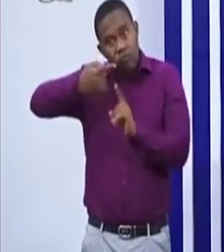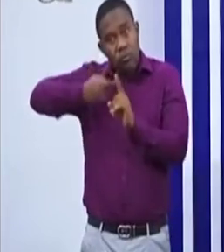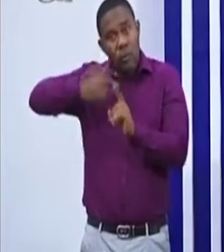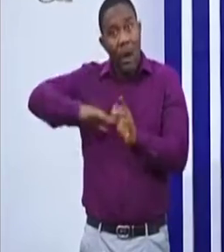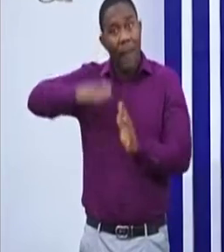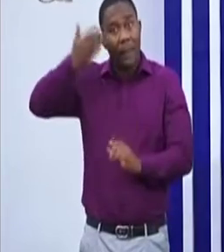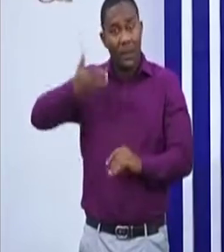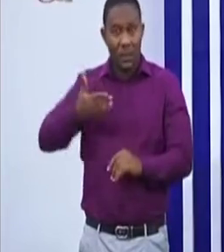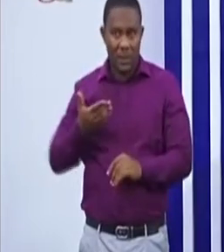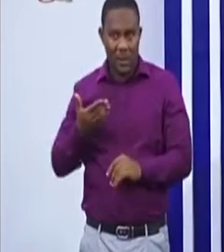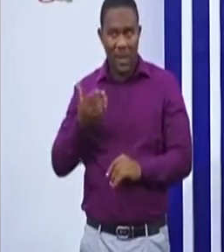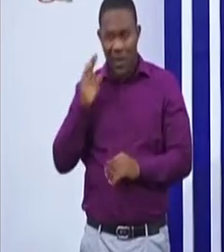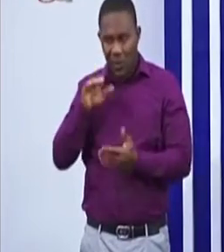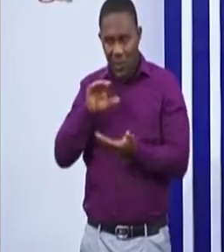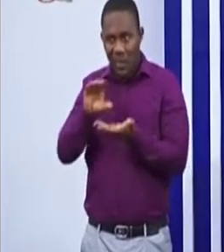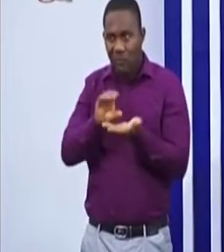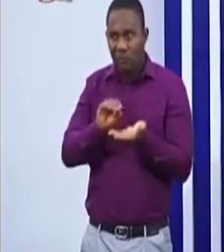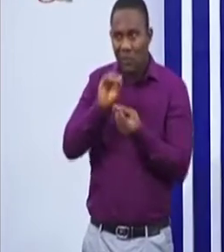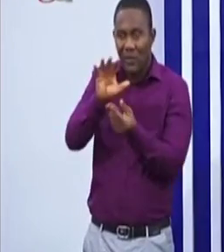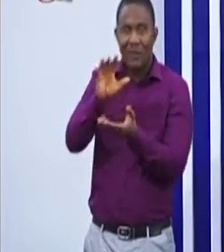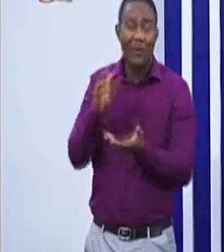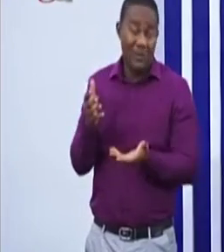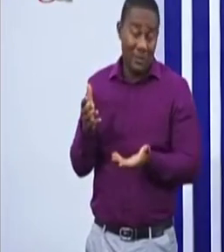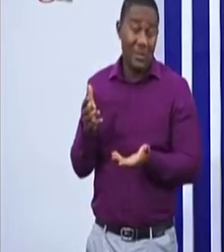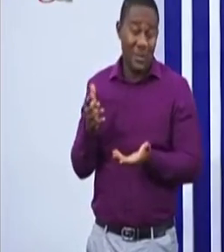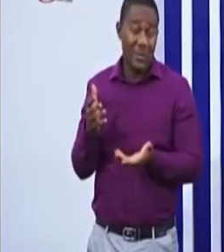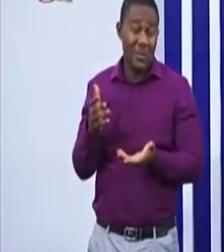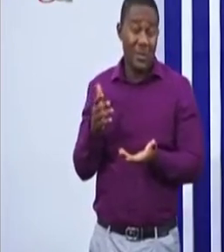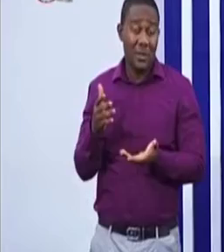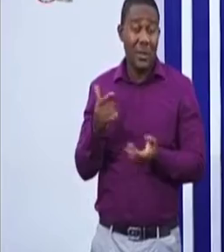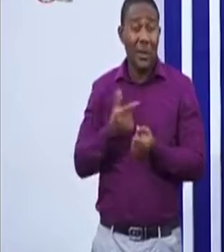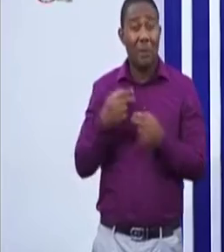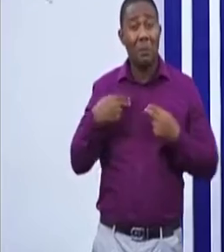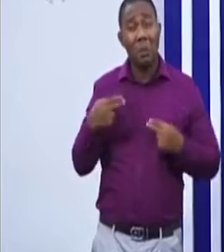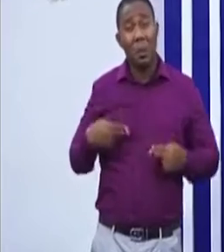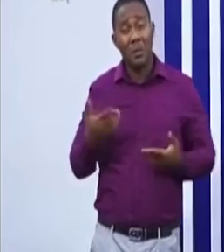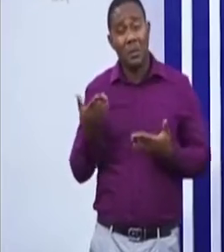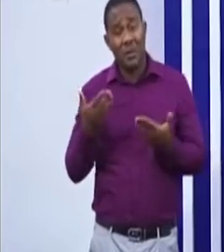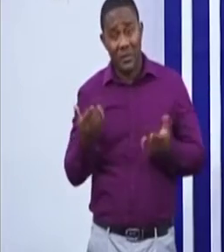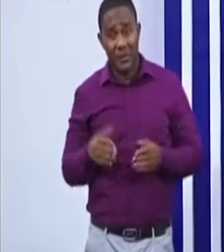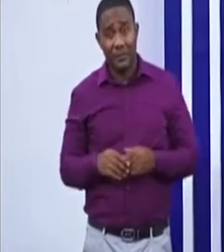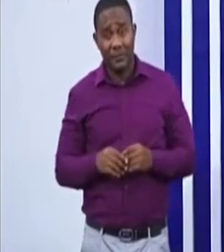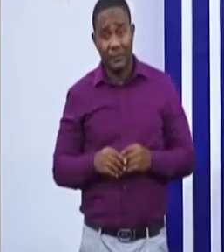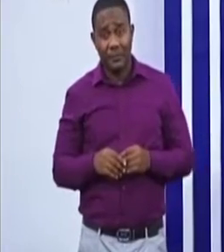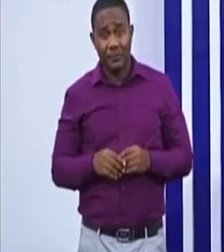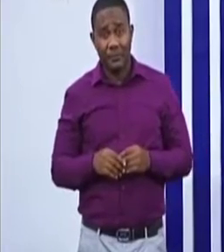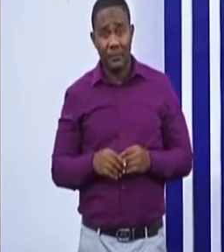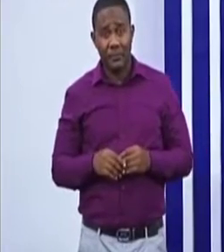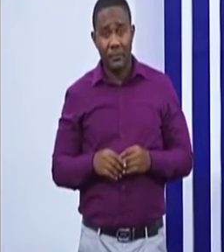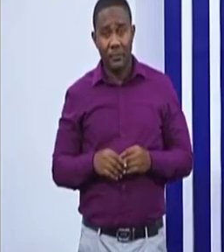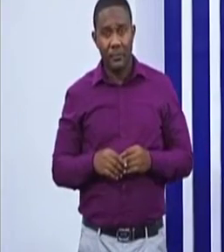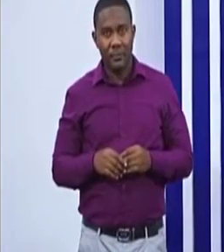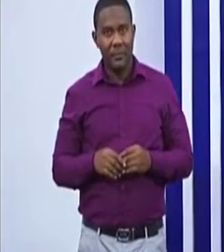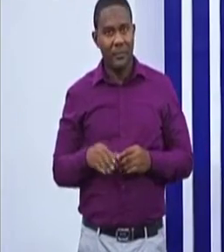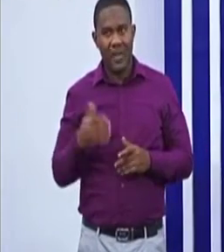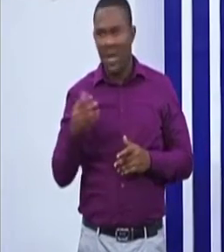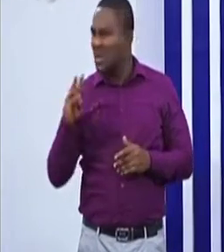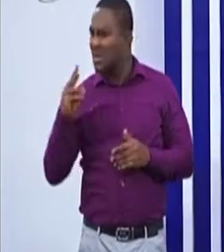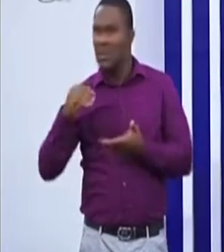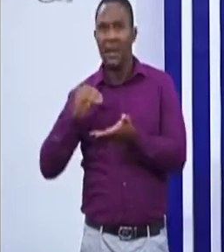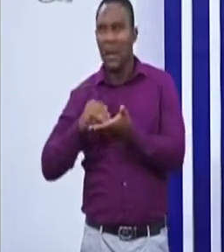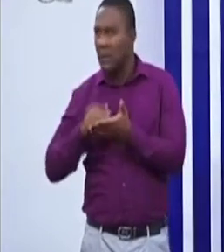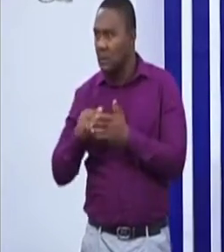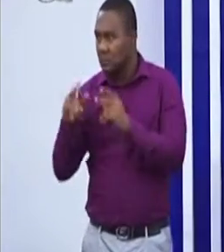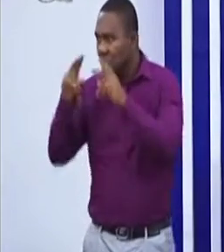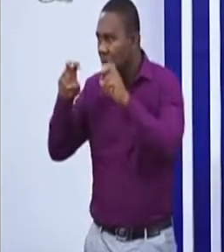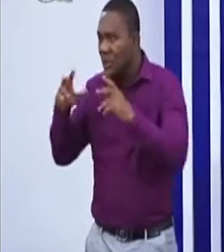saa information ne bɛma apɔmudenfoɔ no tinya afei ne yɛma bɛhwɛ empim dunsia nyinaa akyire akwan yɛhu